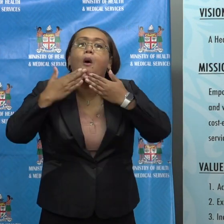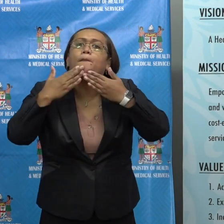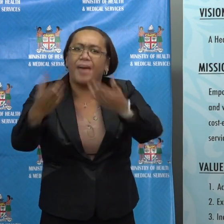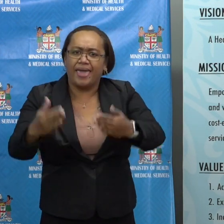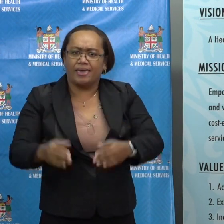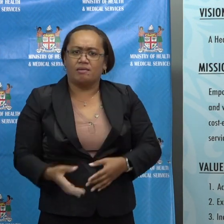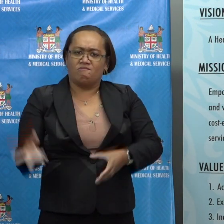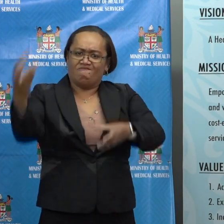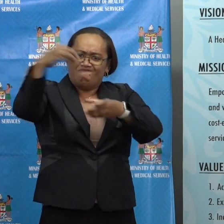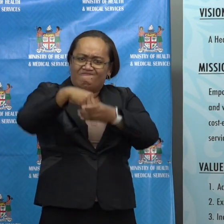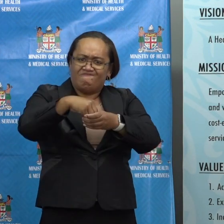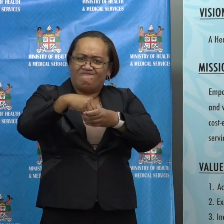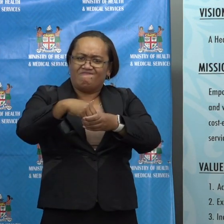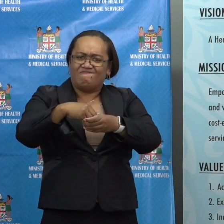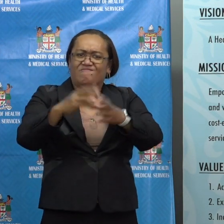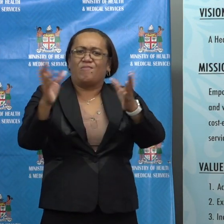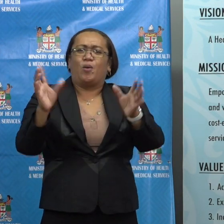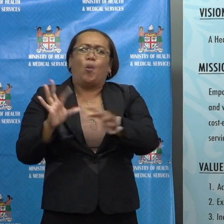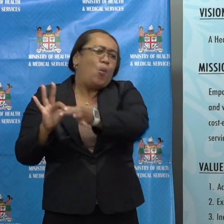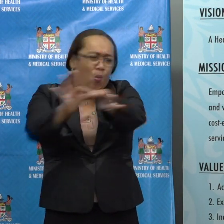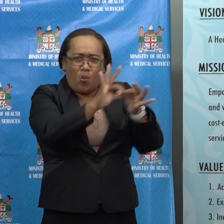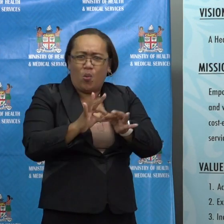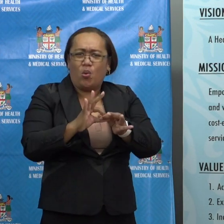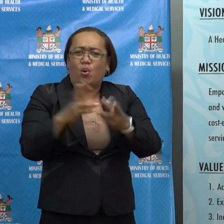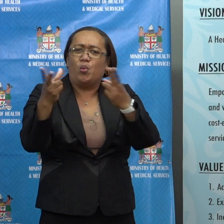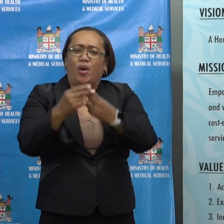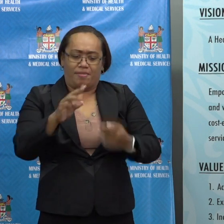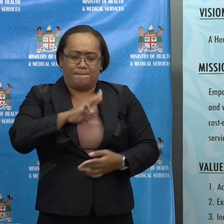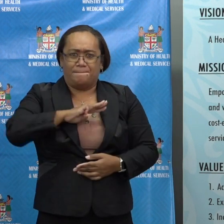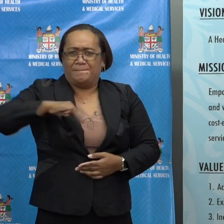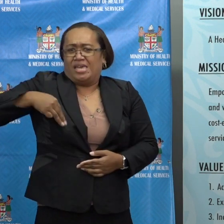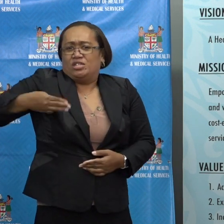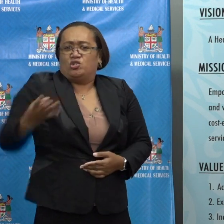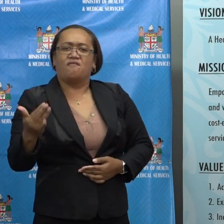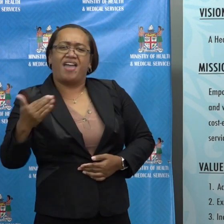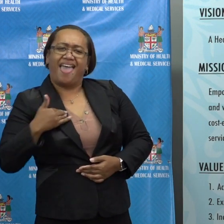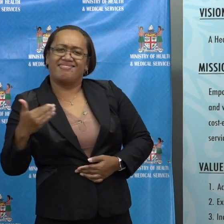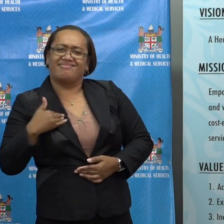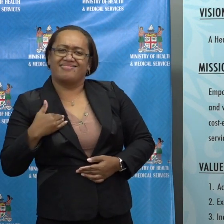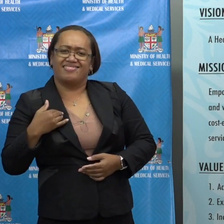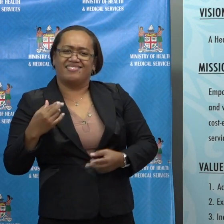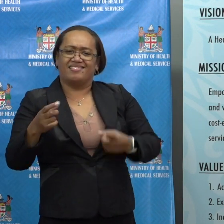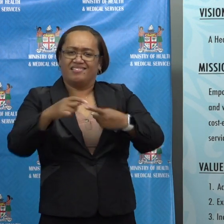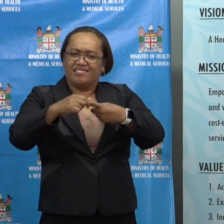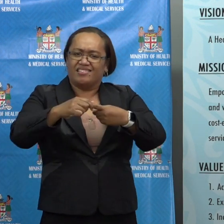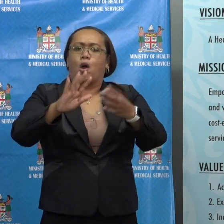Health officials, work with us to make sure that